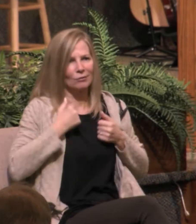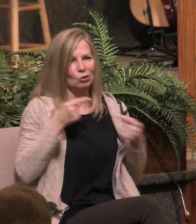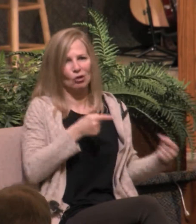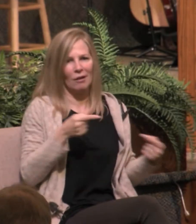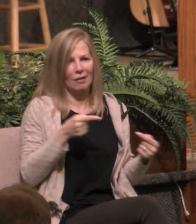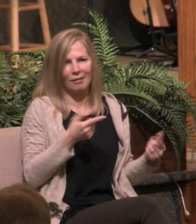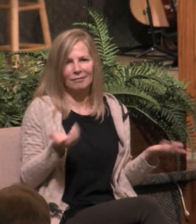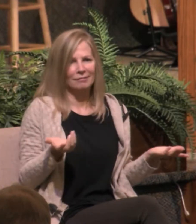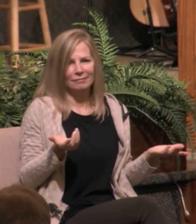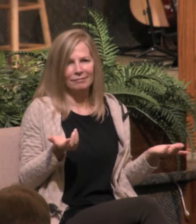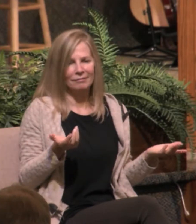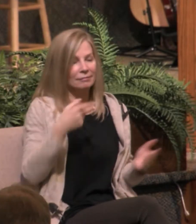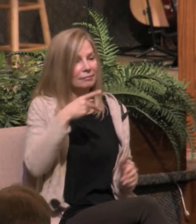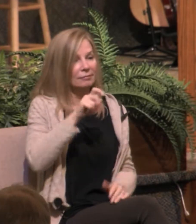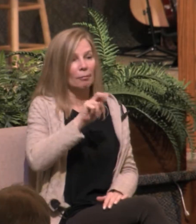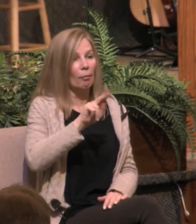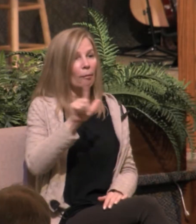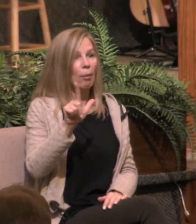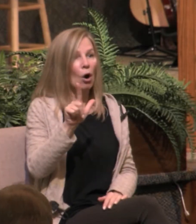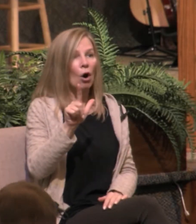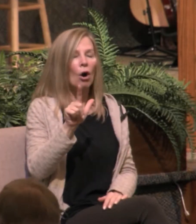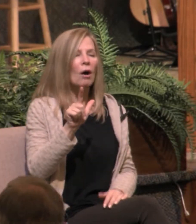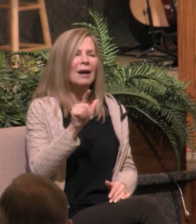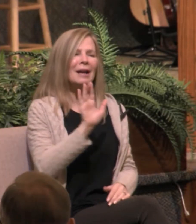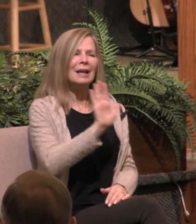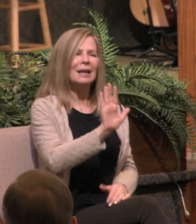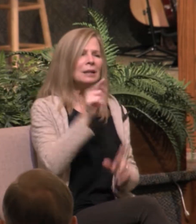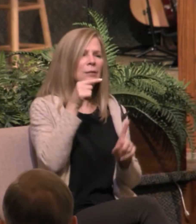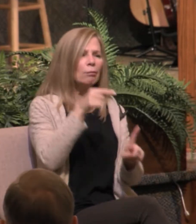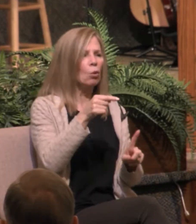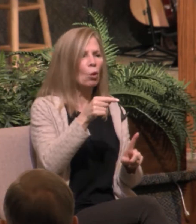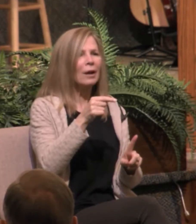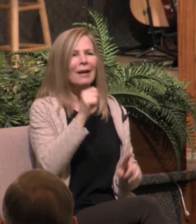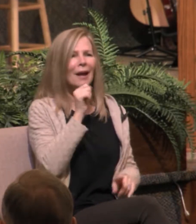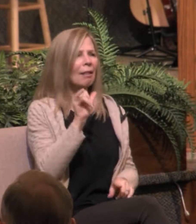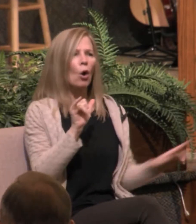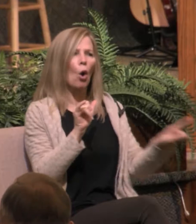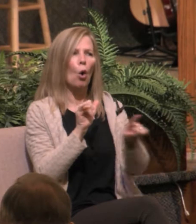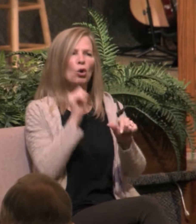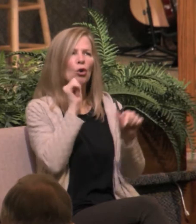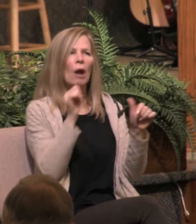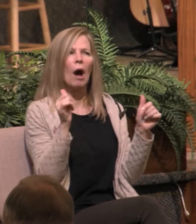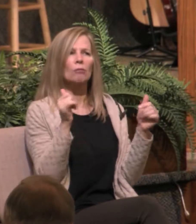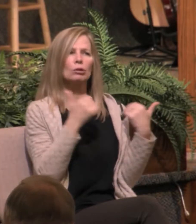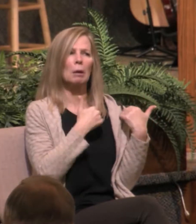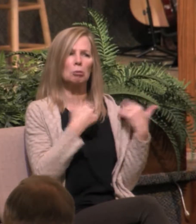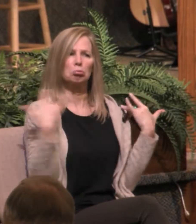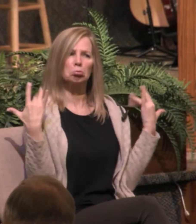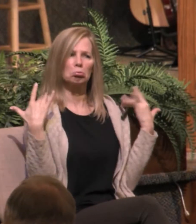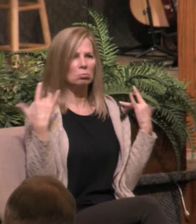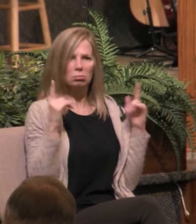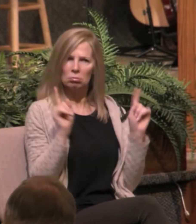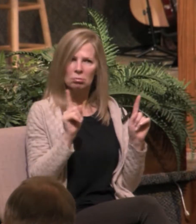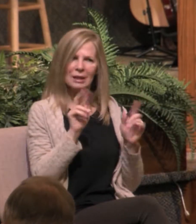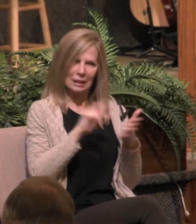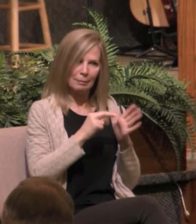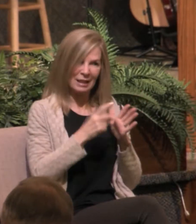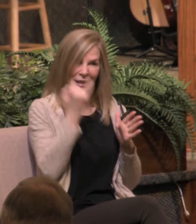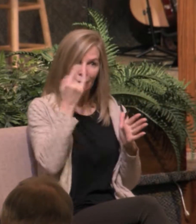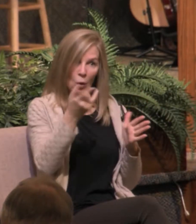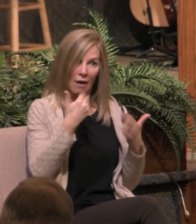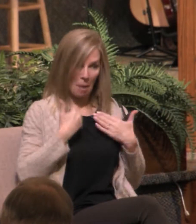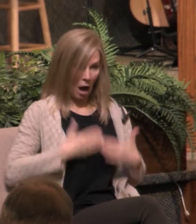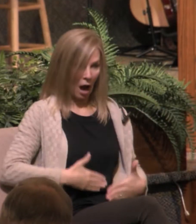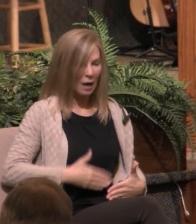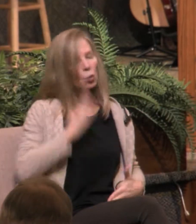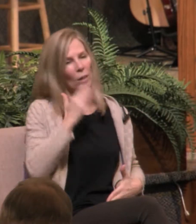not teaching on Romans, he's not saying we're not responsible. He's just acknowledging as long as we have these bodies, we're going to have that